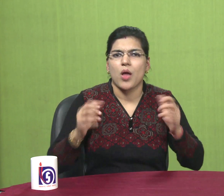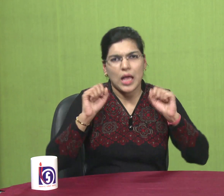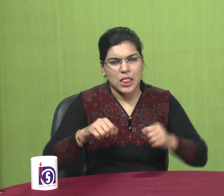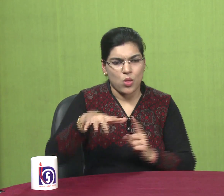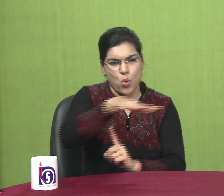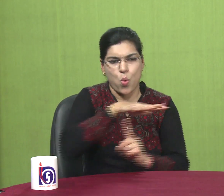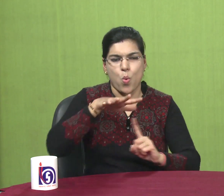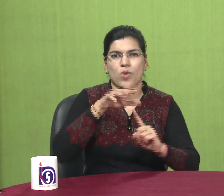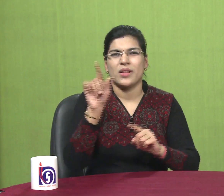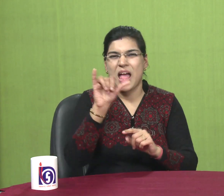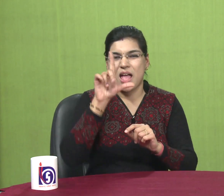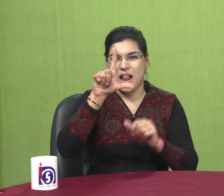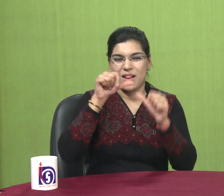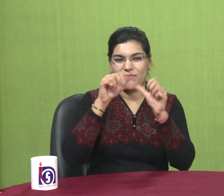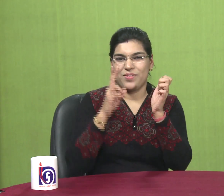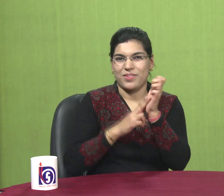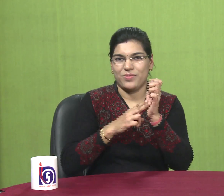exchanging files over a network that supports